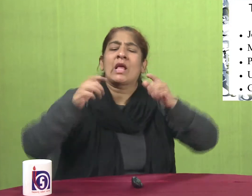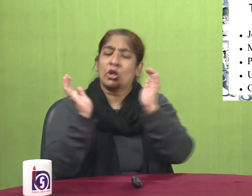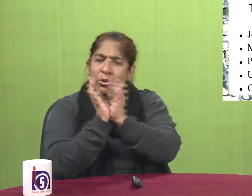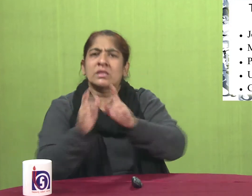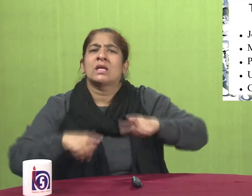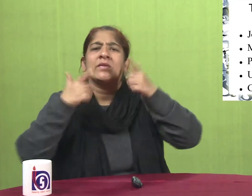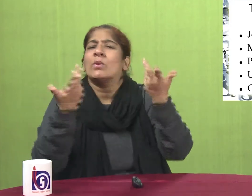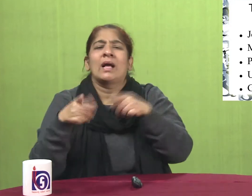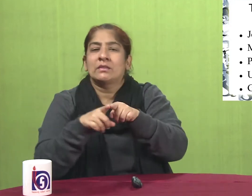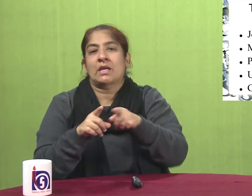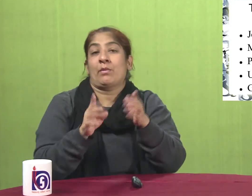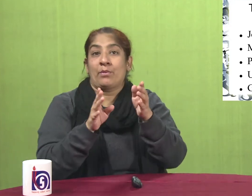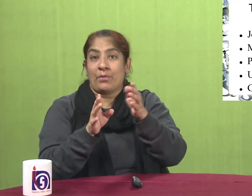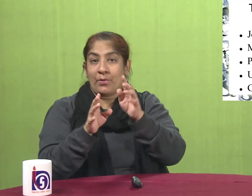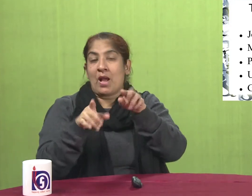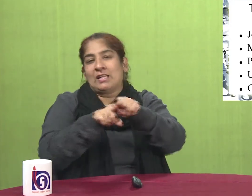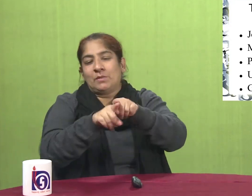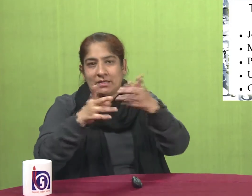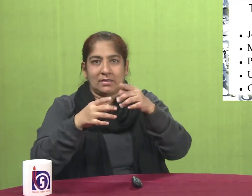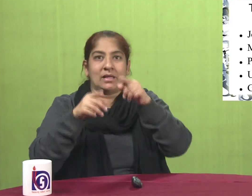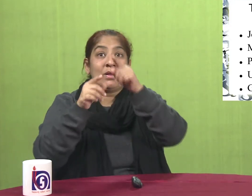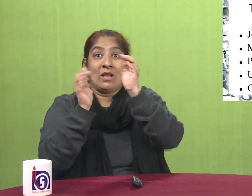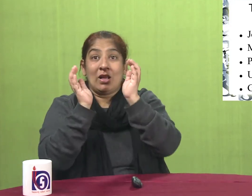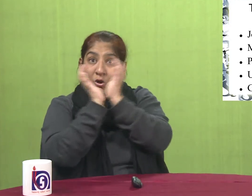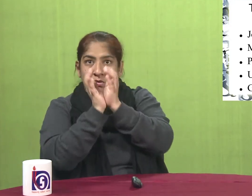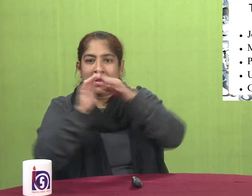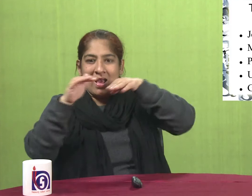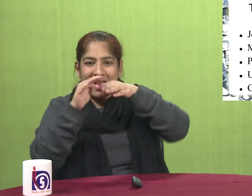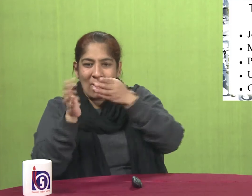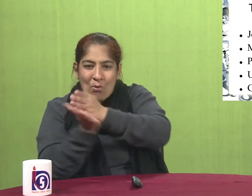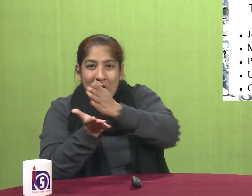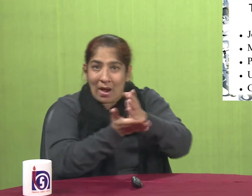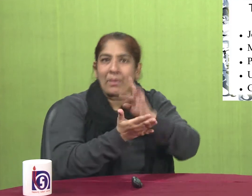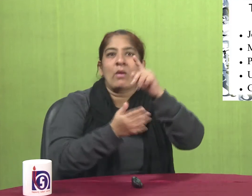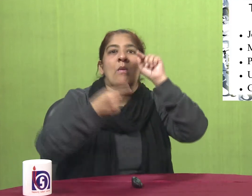insurance. So, what is life insurance? Life insurance is like